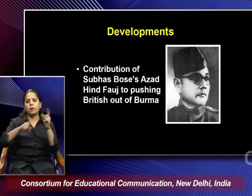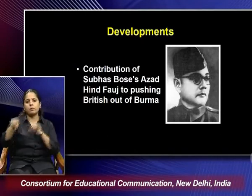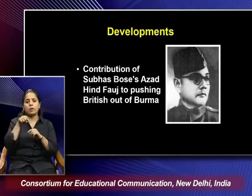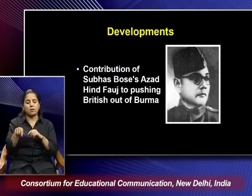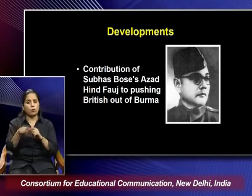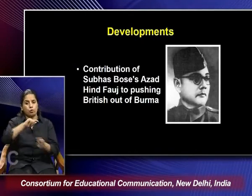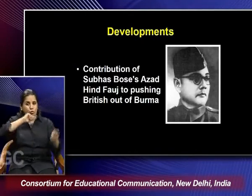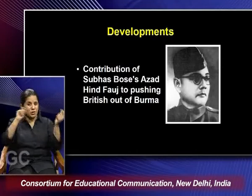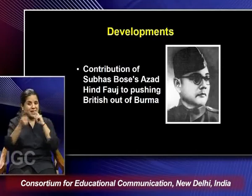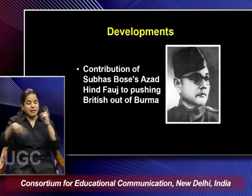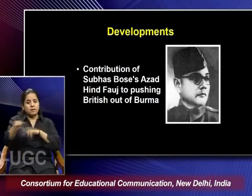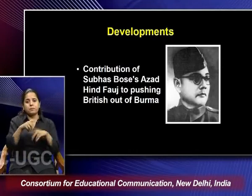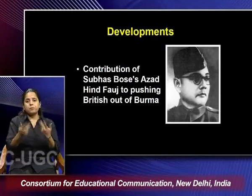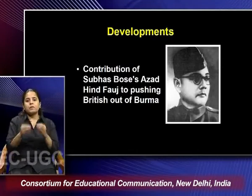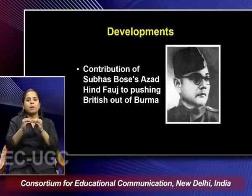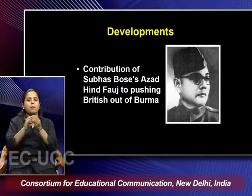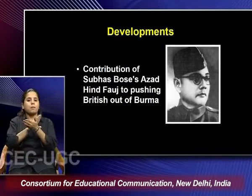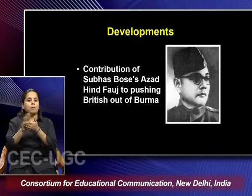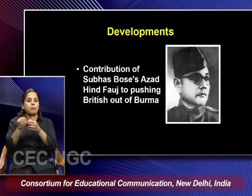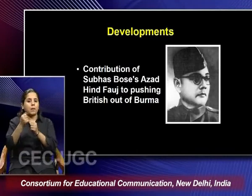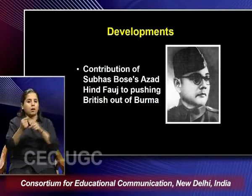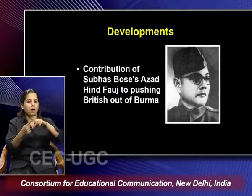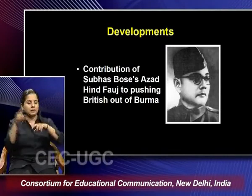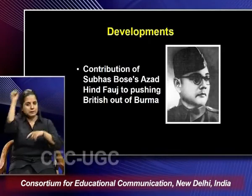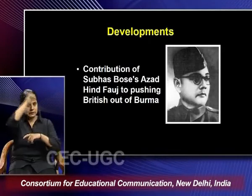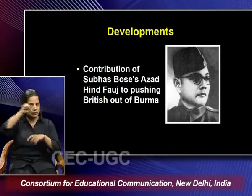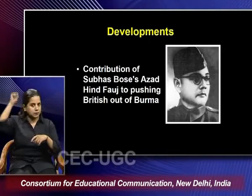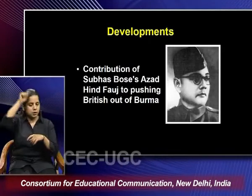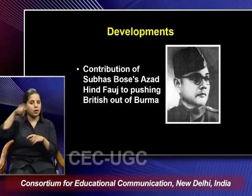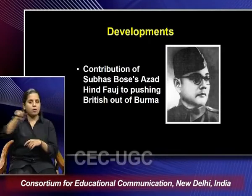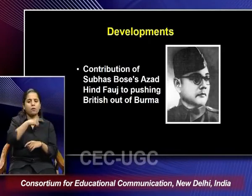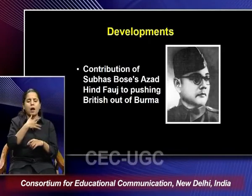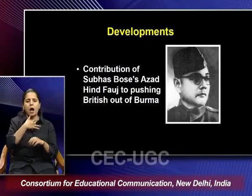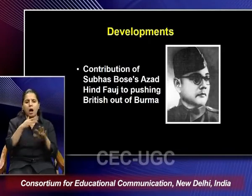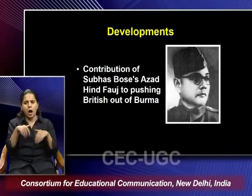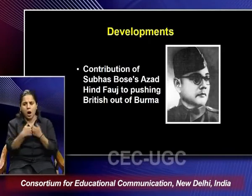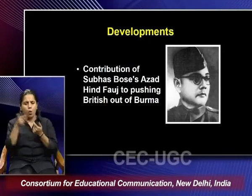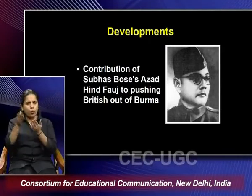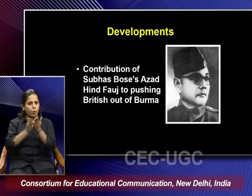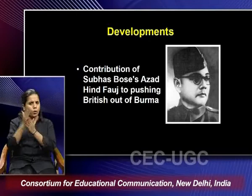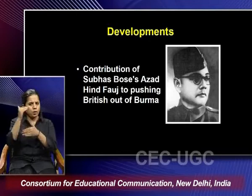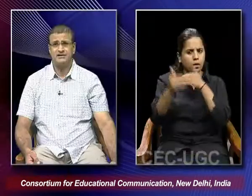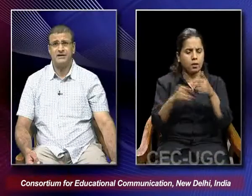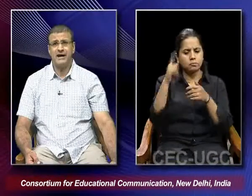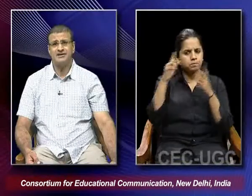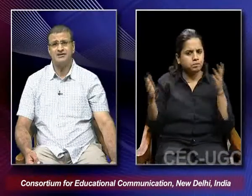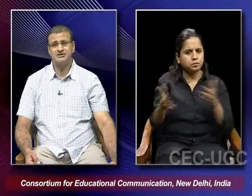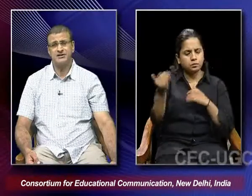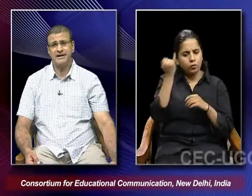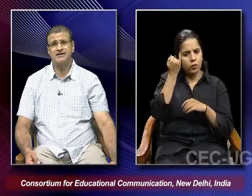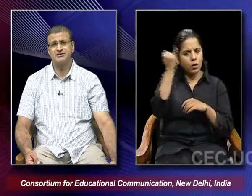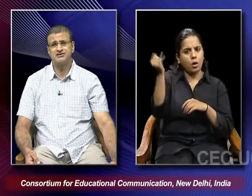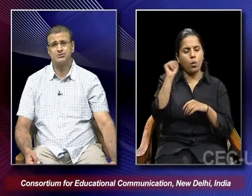revolutionaries like Bhagat Singh, etc., how they in a way tried to propagate their